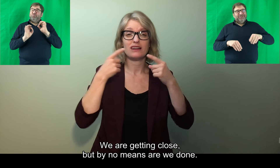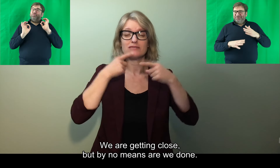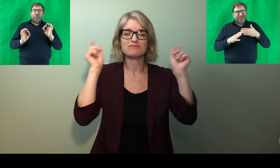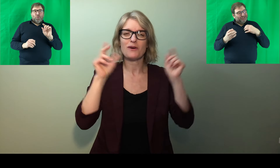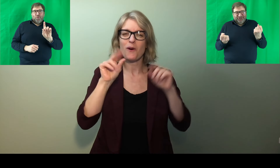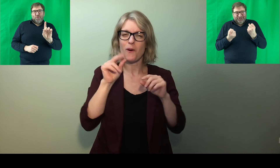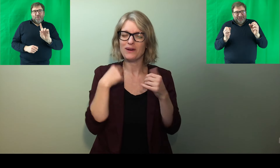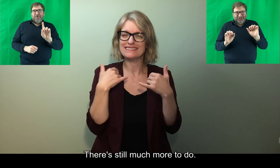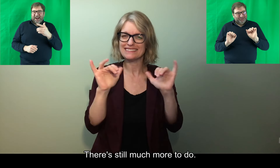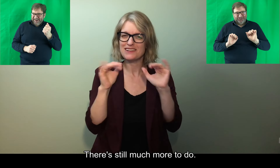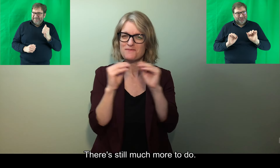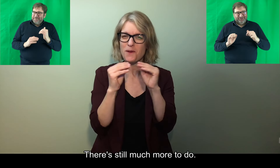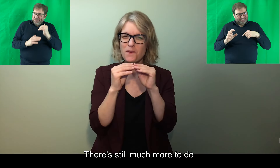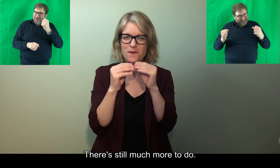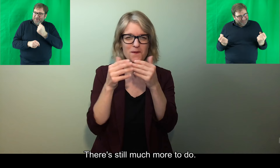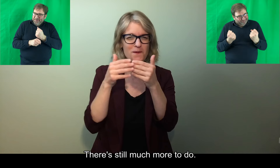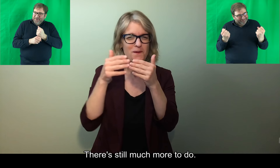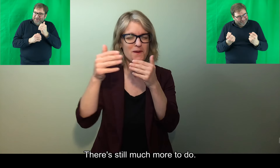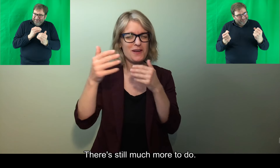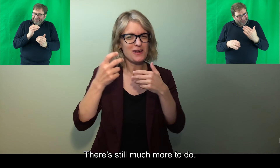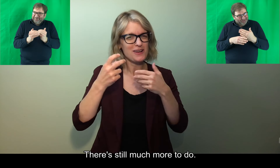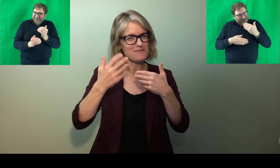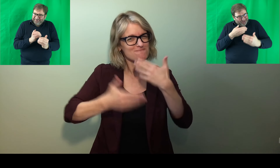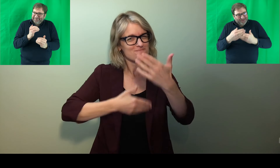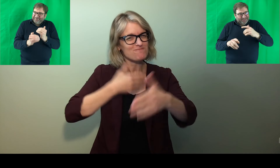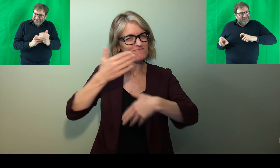we done. There's still much more to do.